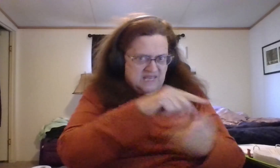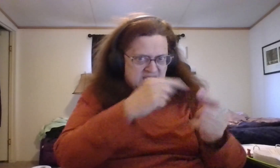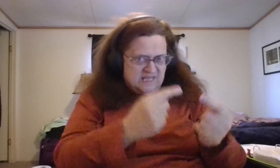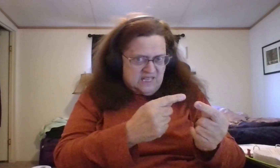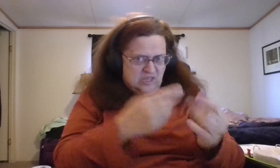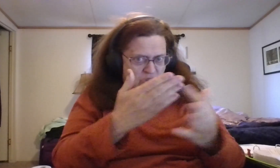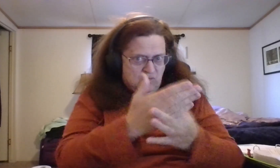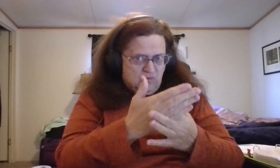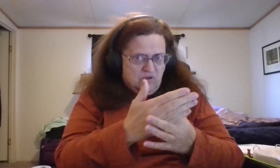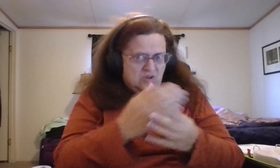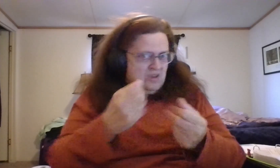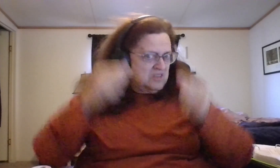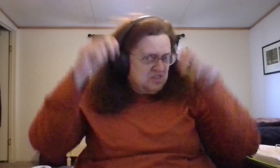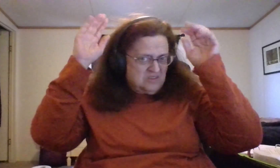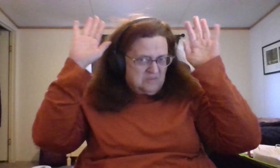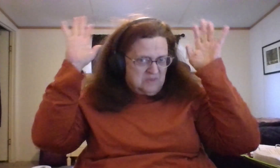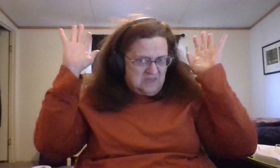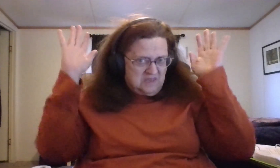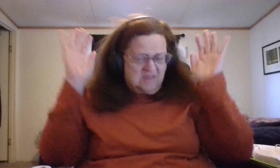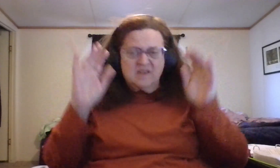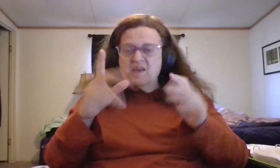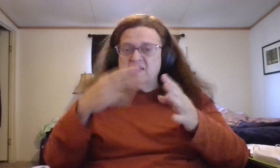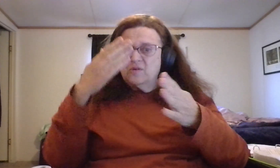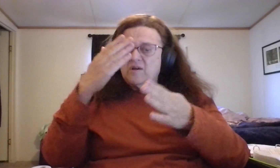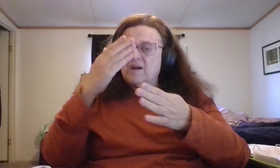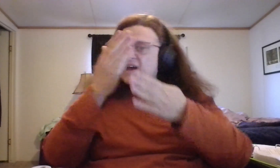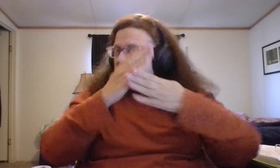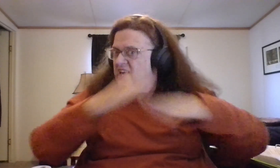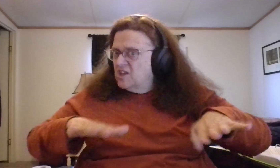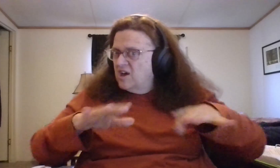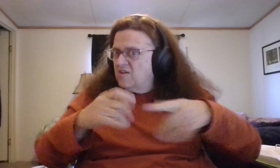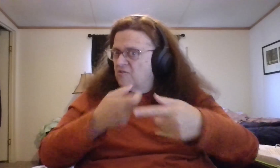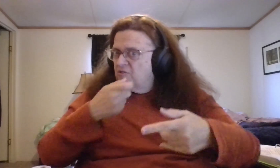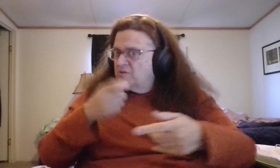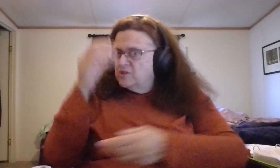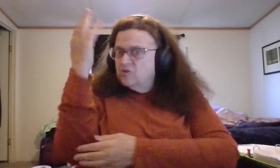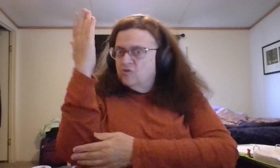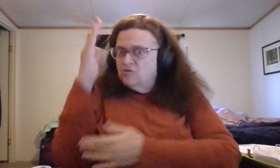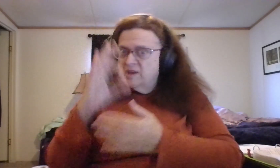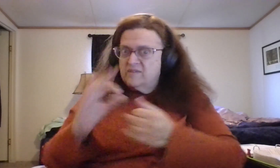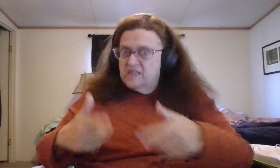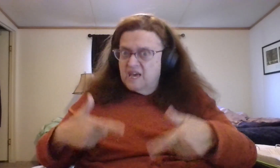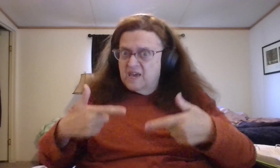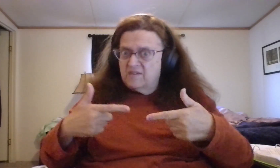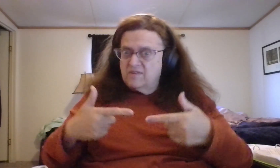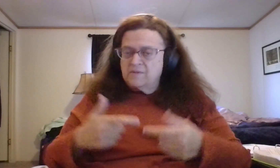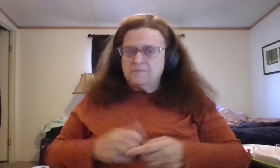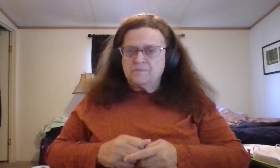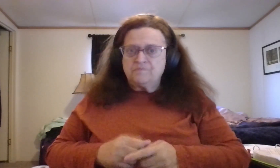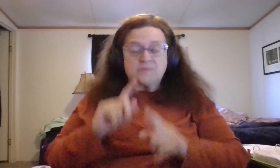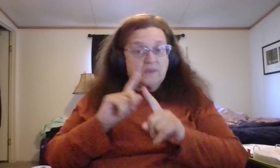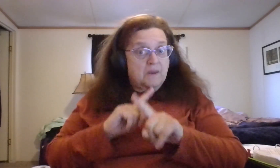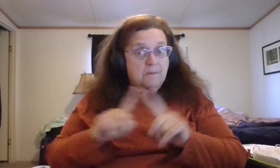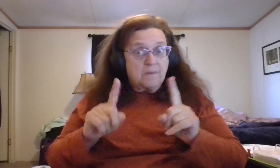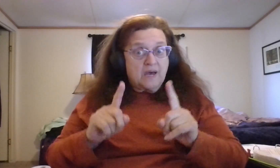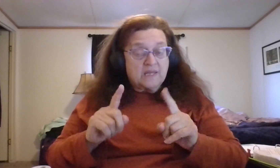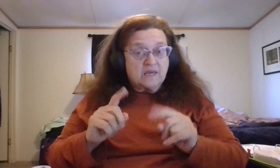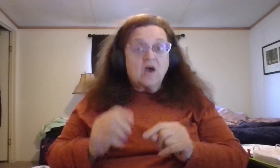disobedience, then they were cut off from the tree of life. But God had a